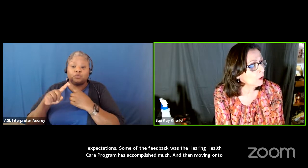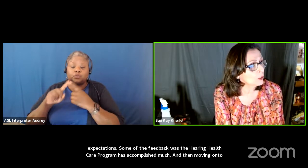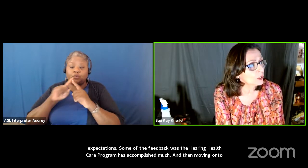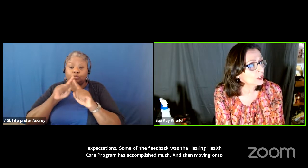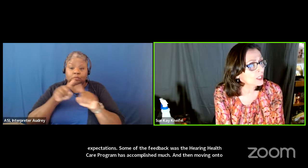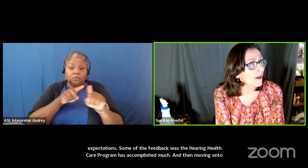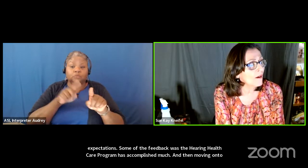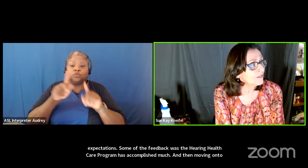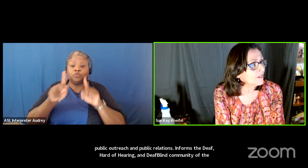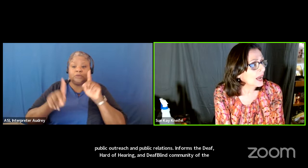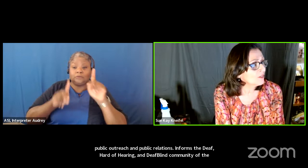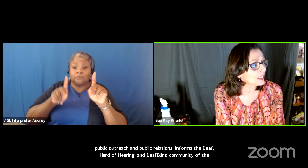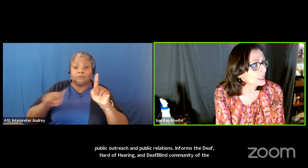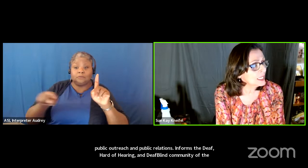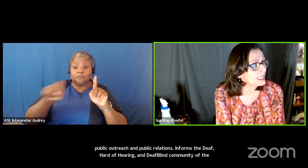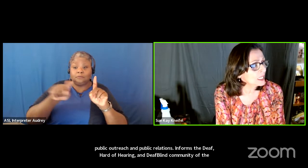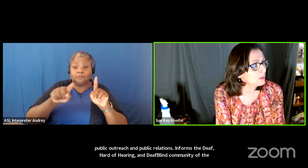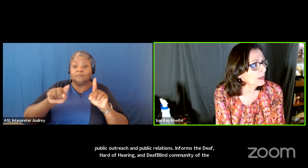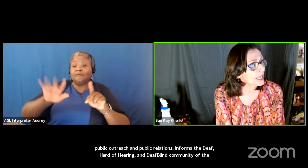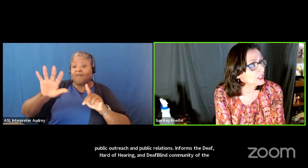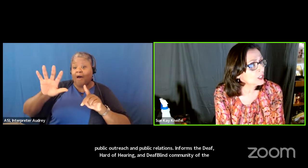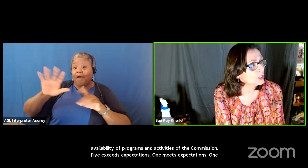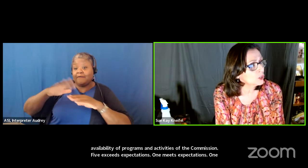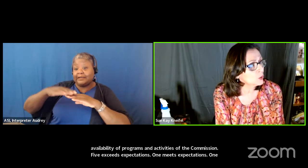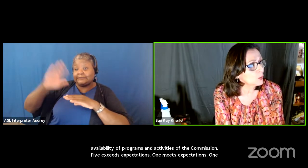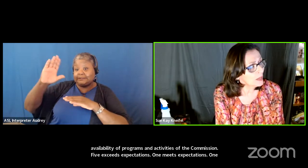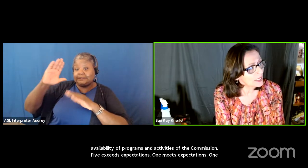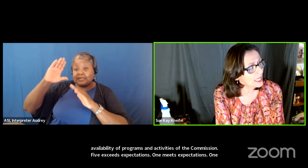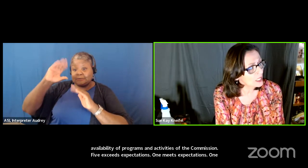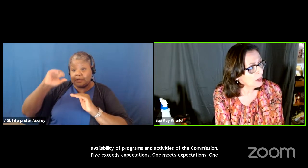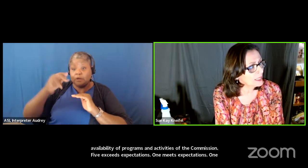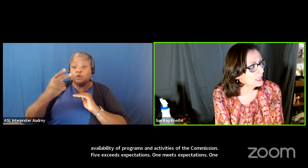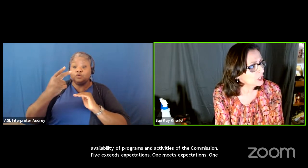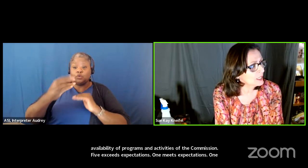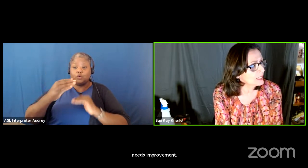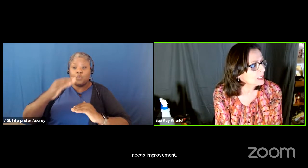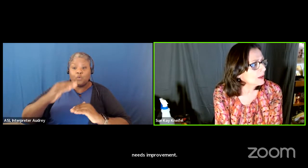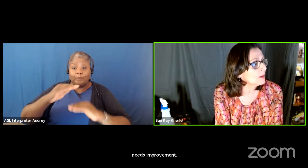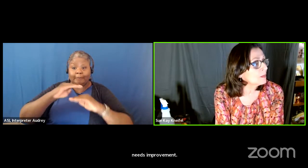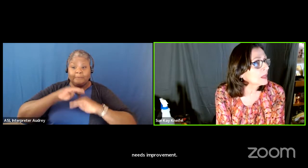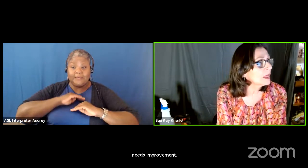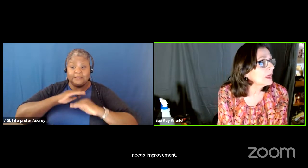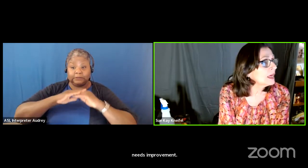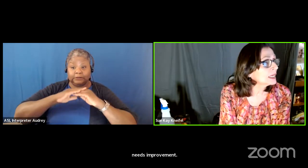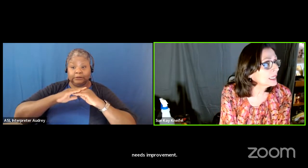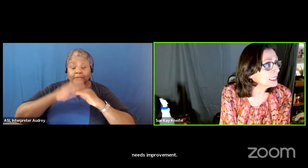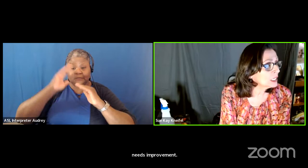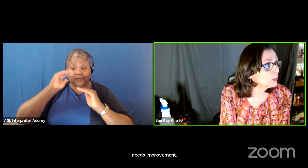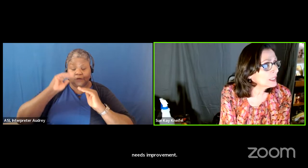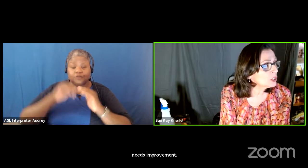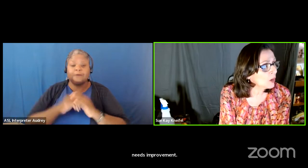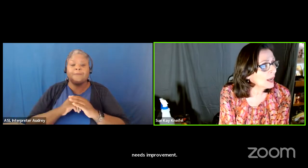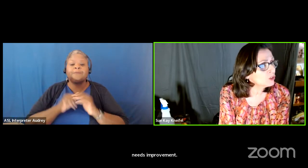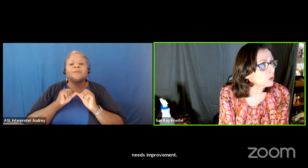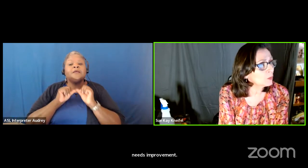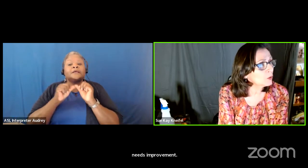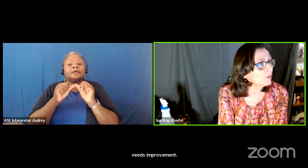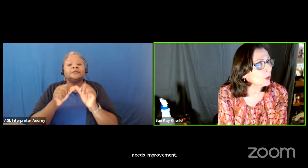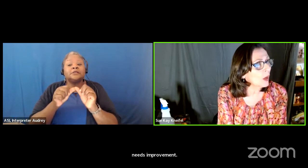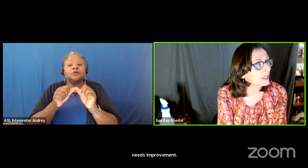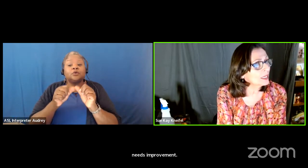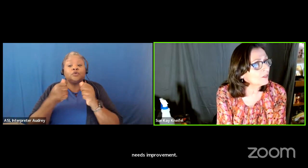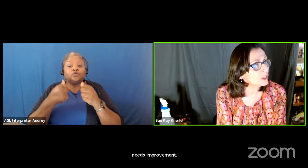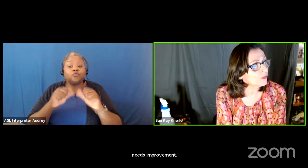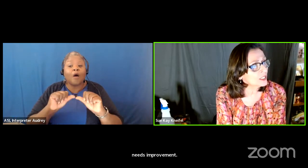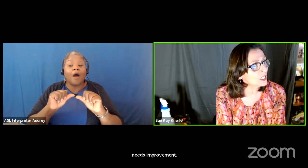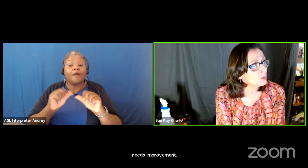and stakeholders. 5 exceeds expectations, 2 meets expectations. Continually strives to improve